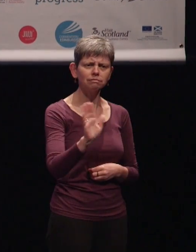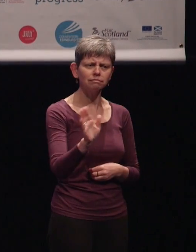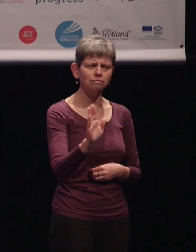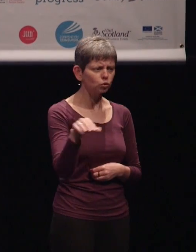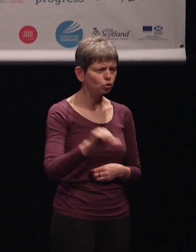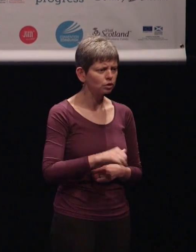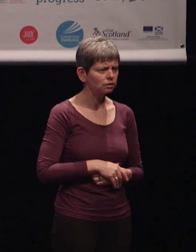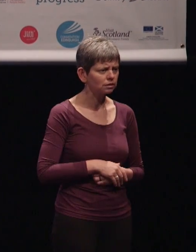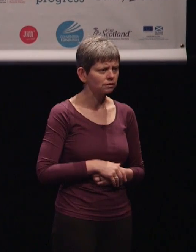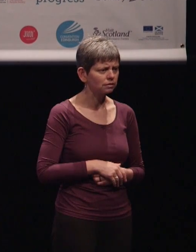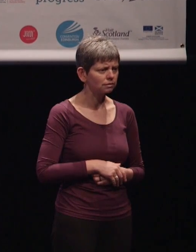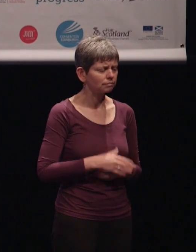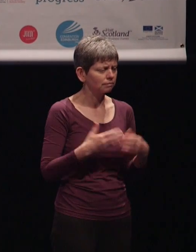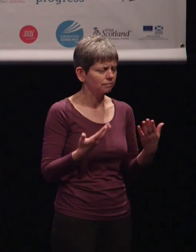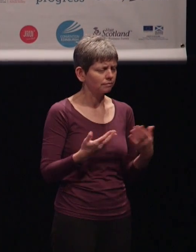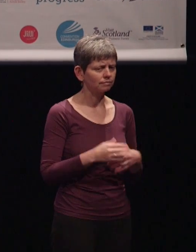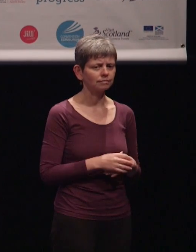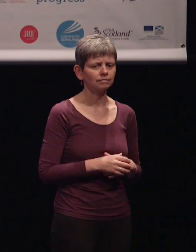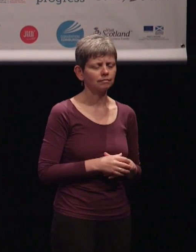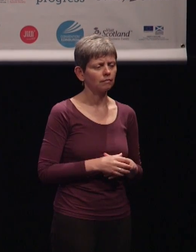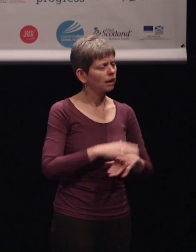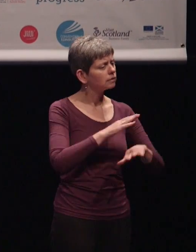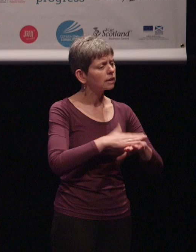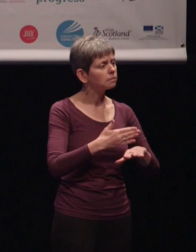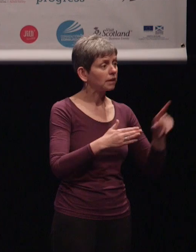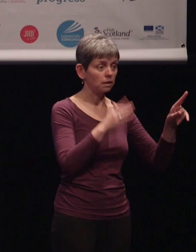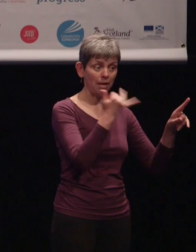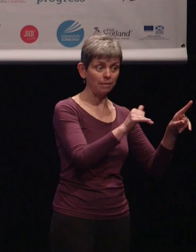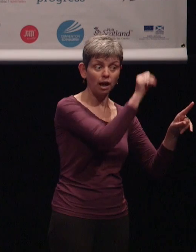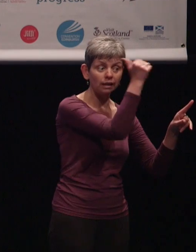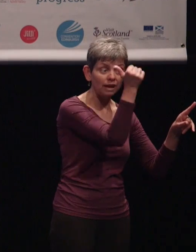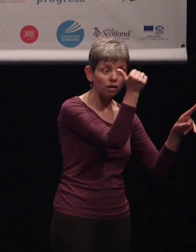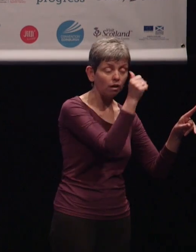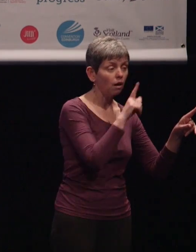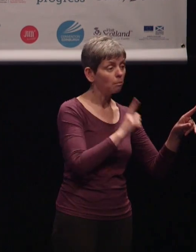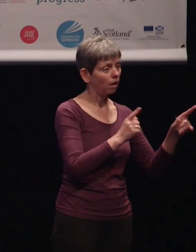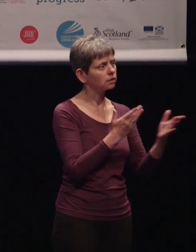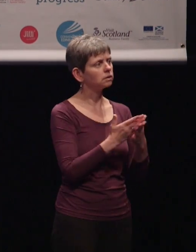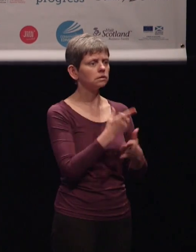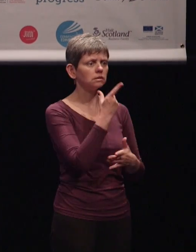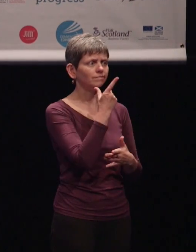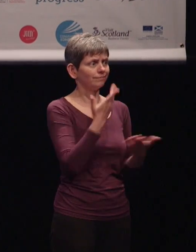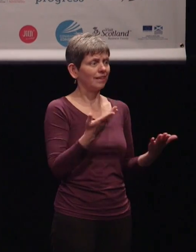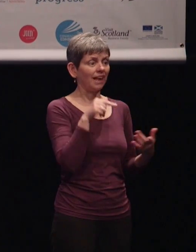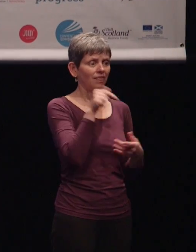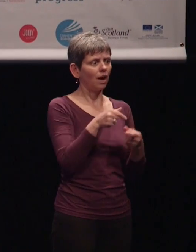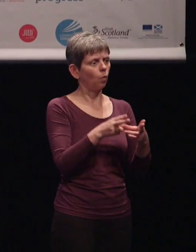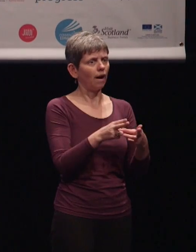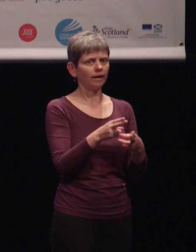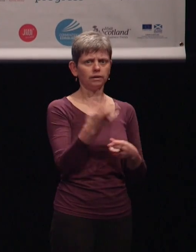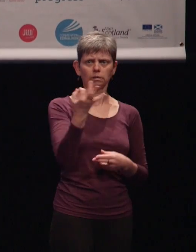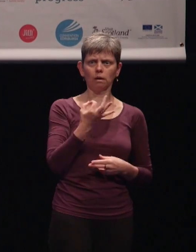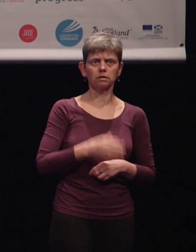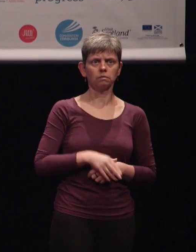However gifted this person is otherwise. Of course, to flatly deny something doesn't mean you have